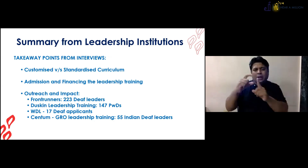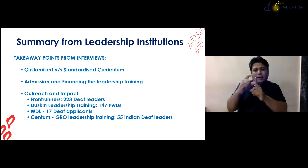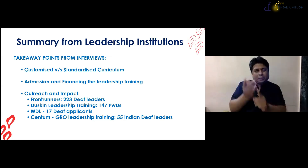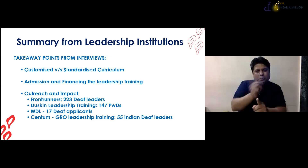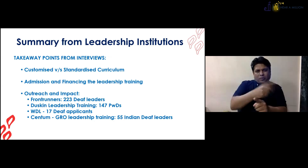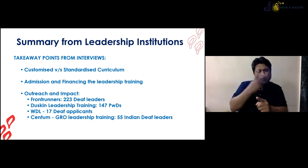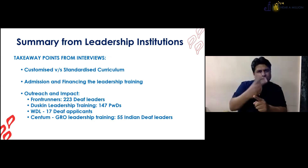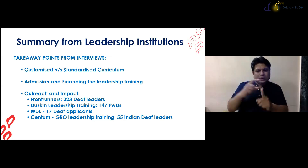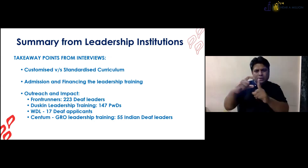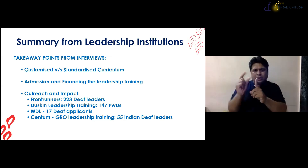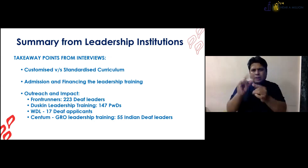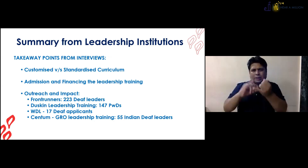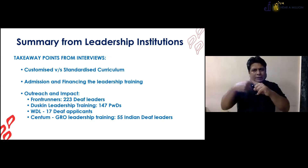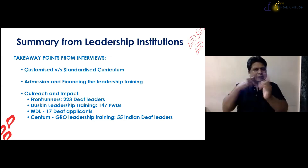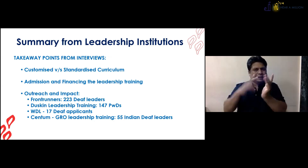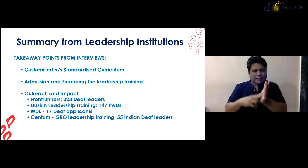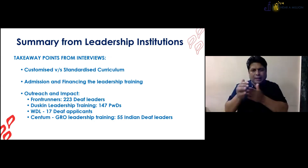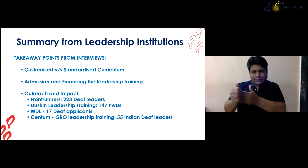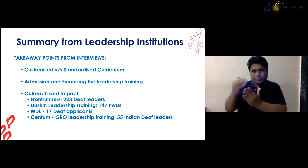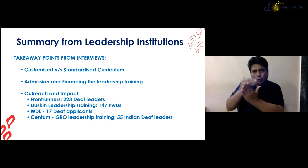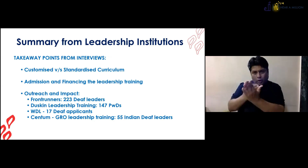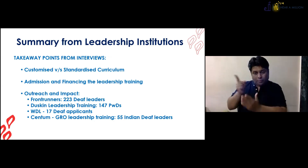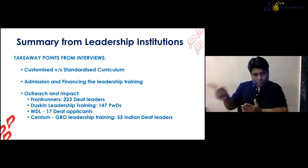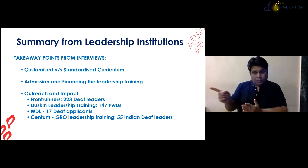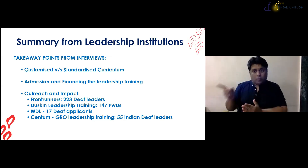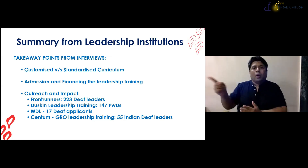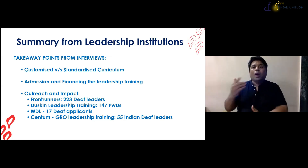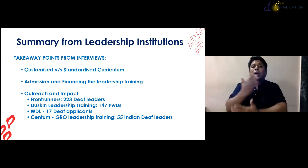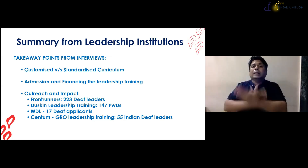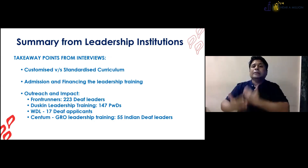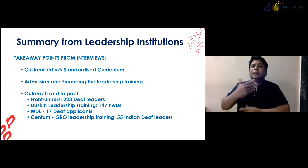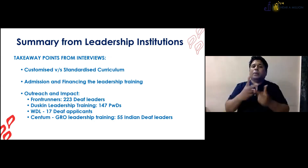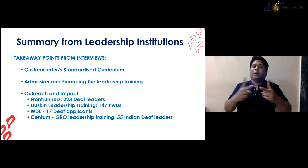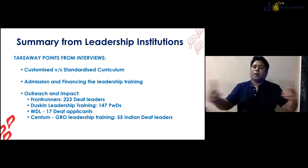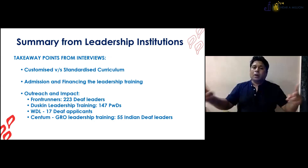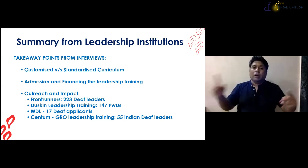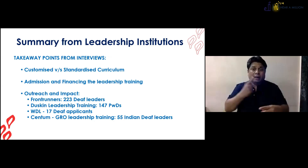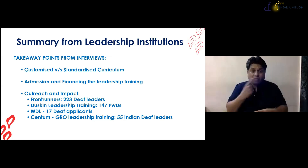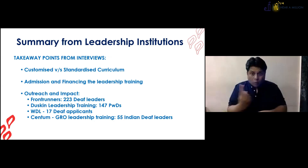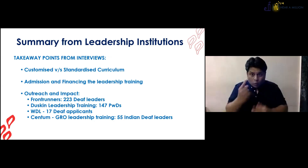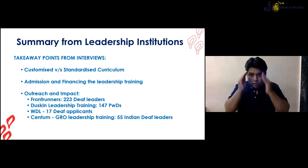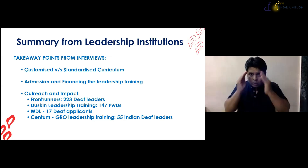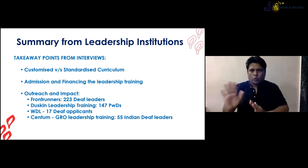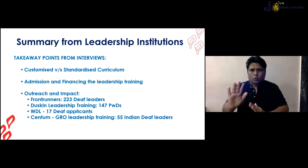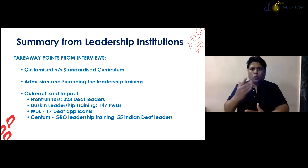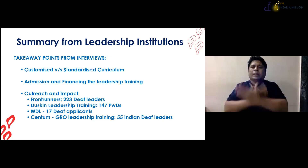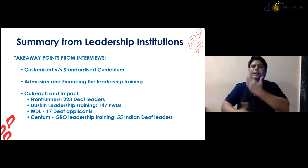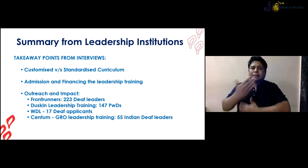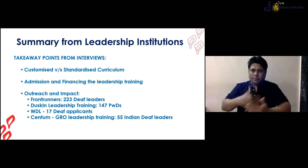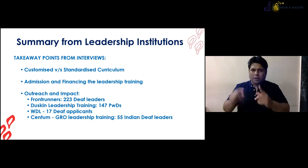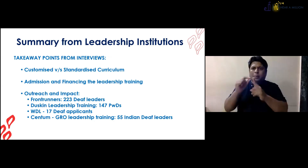Duskin, that's a leadership name, I think, that Duskin, that was a leadership program, and it has a lot of